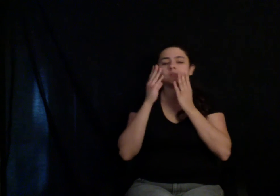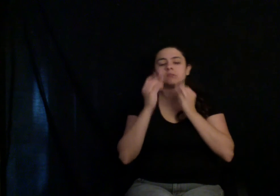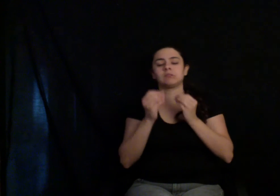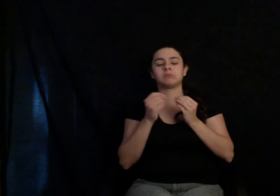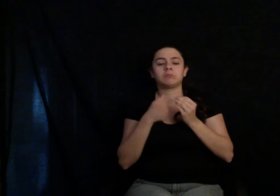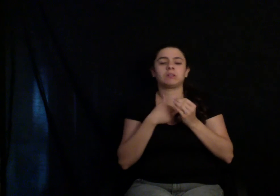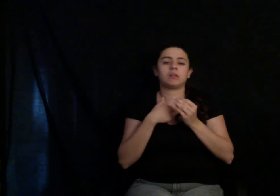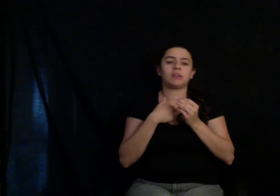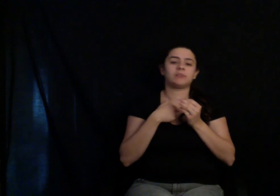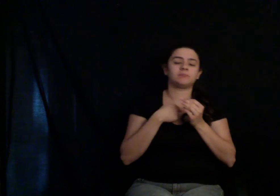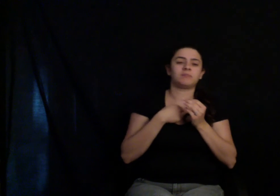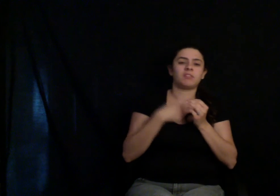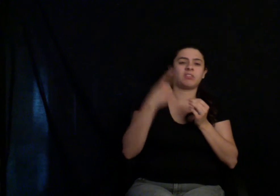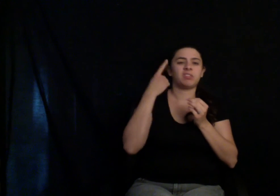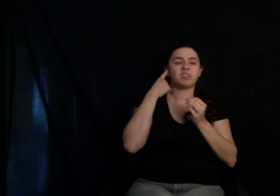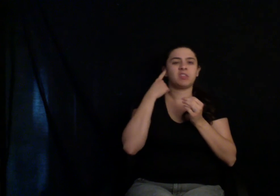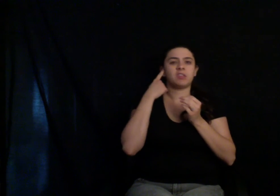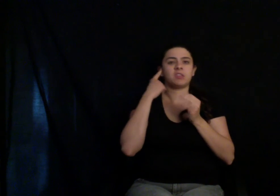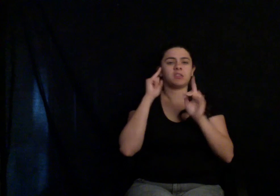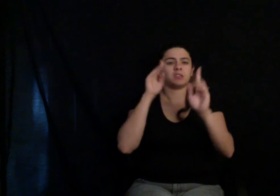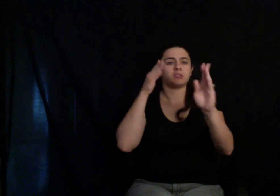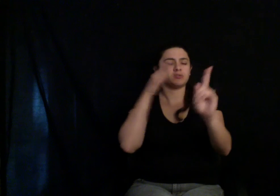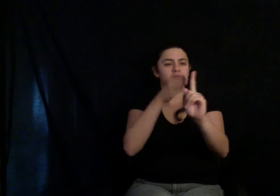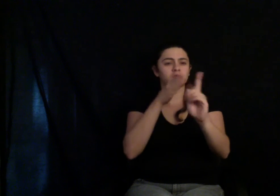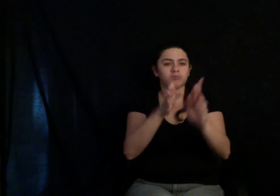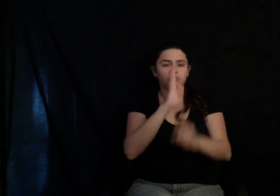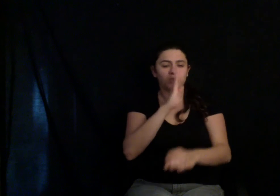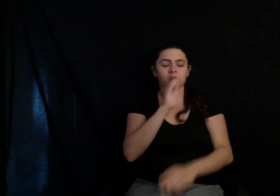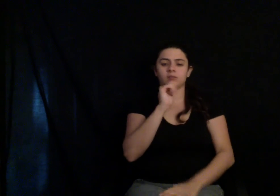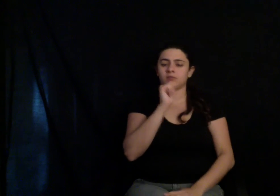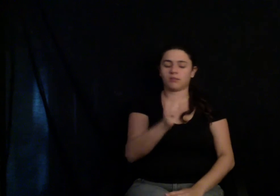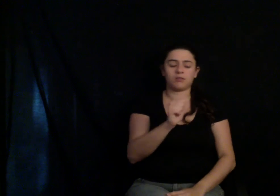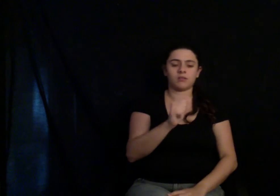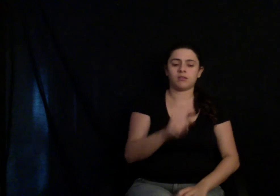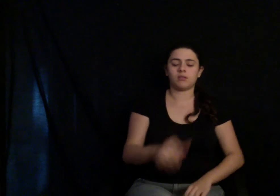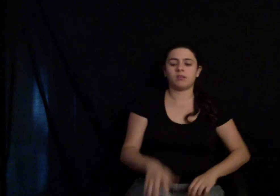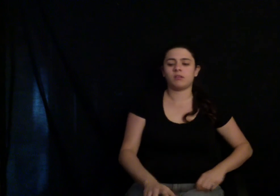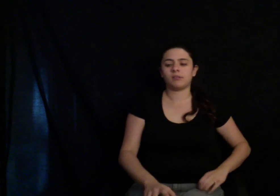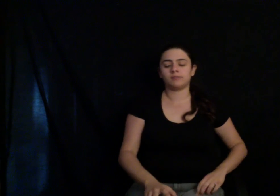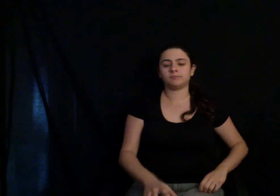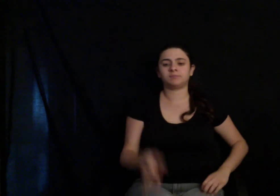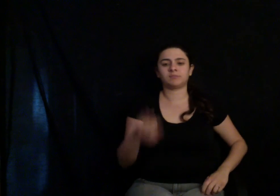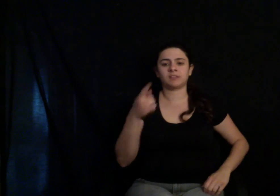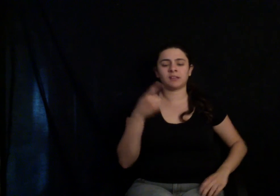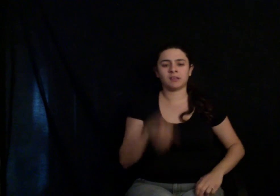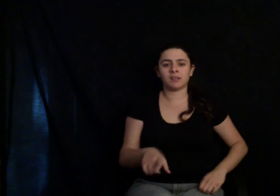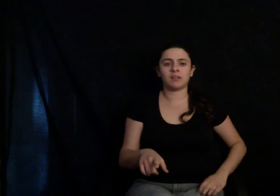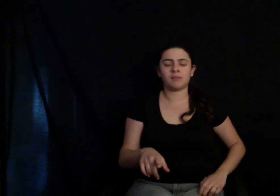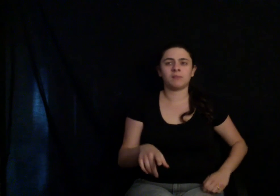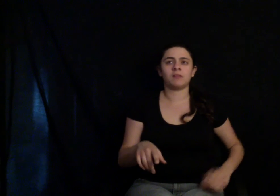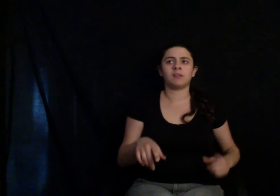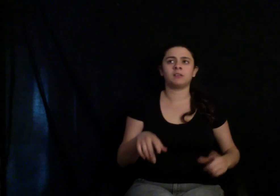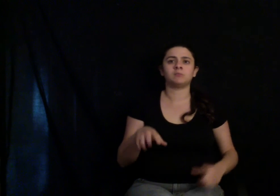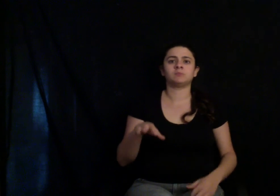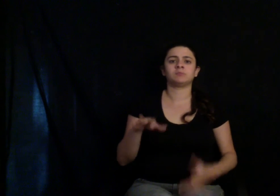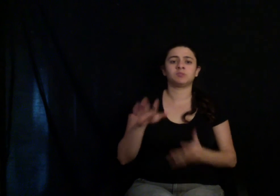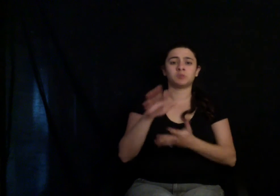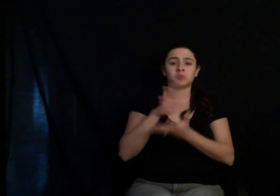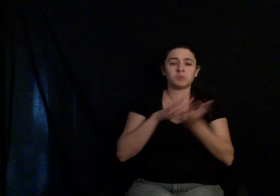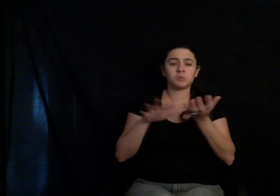feeling a little delirious, and I was rubbing my eyes. I thought it was my vision, and it turned out to be smoke fumes. And then the smoke started billowing out, and then I started